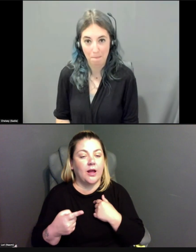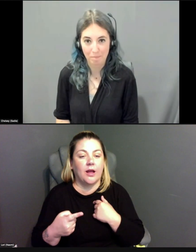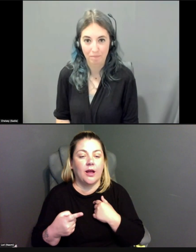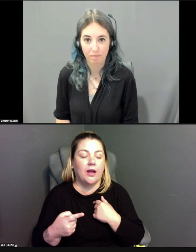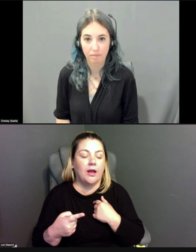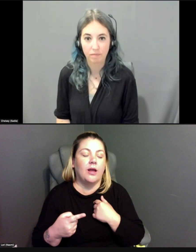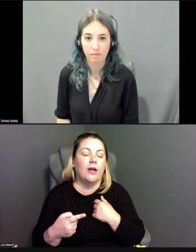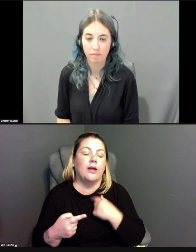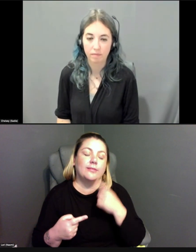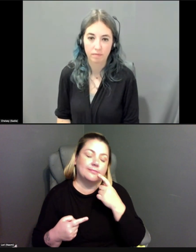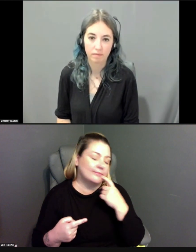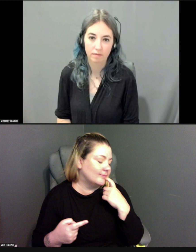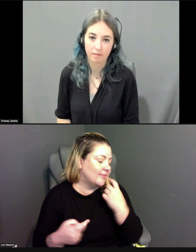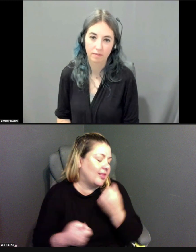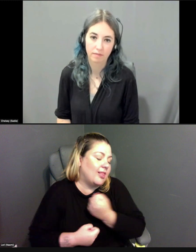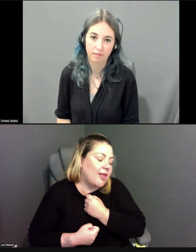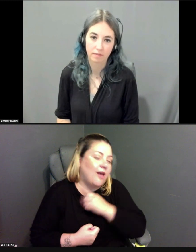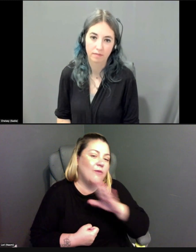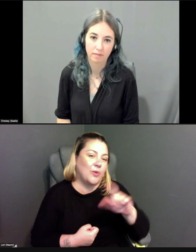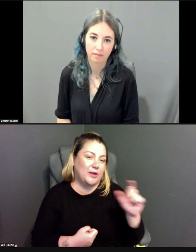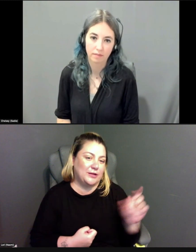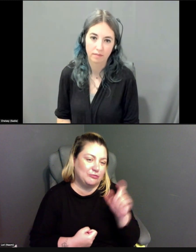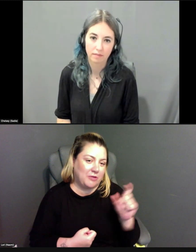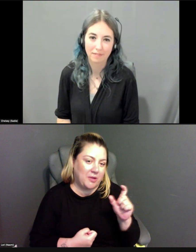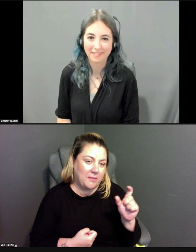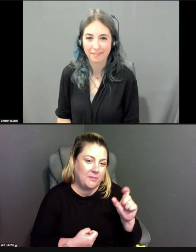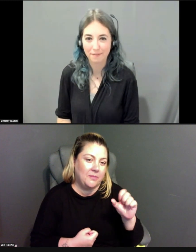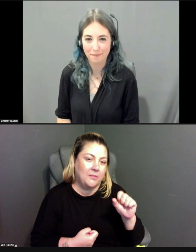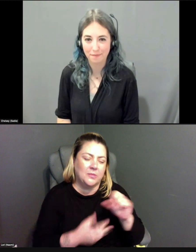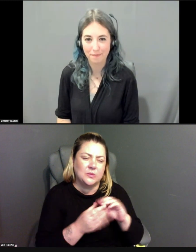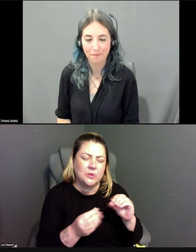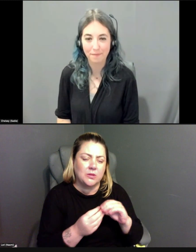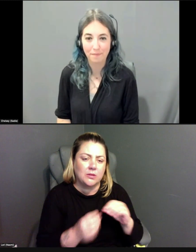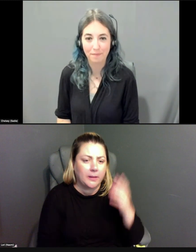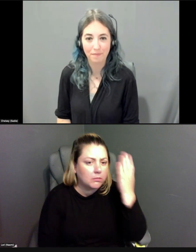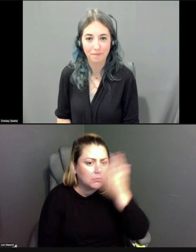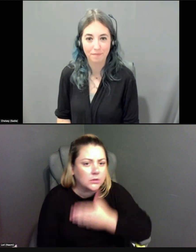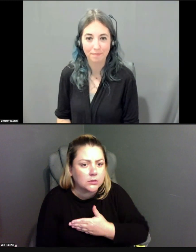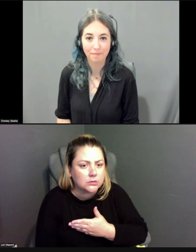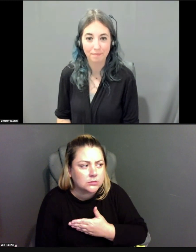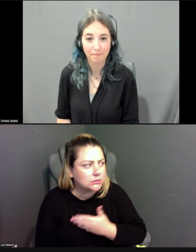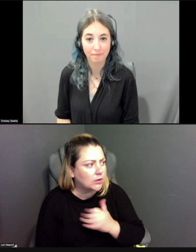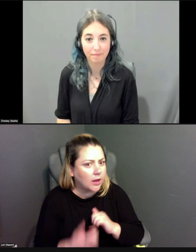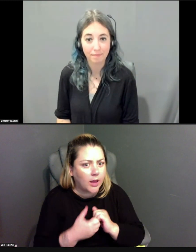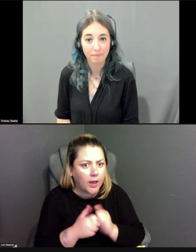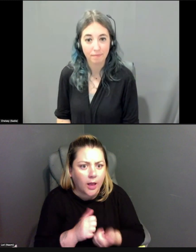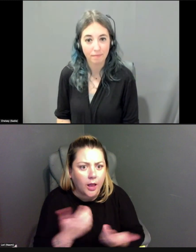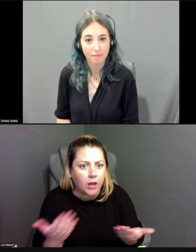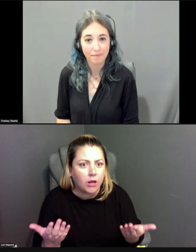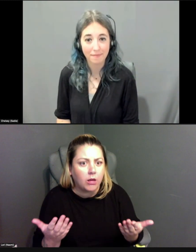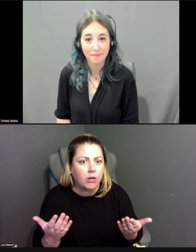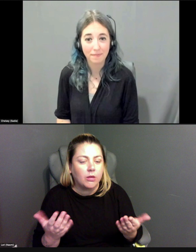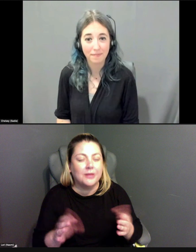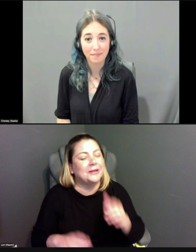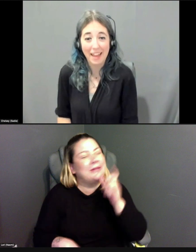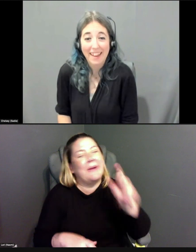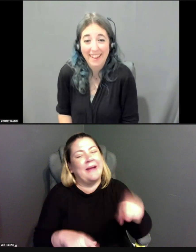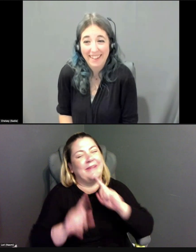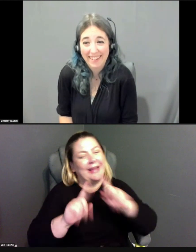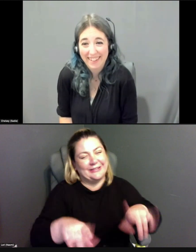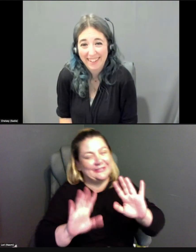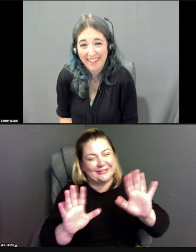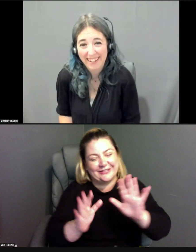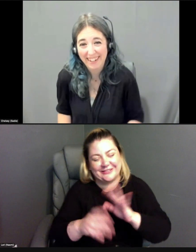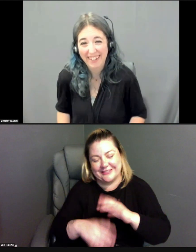stories, and I didn't see this, and so I'm wondering how that happened. Oh, I don't actually expect you to answer that question.